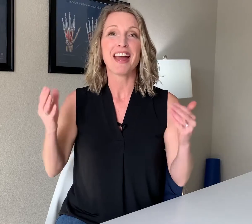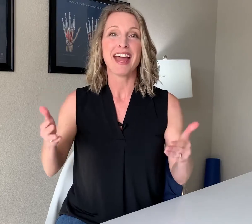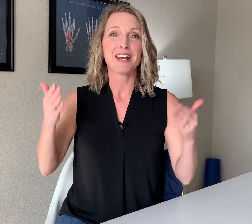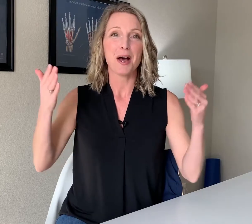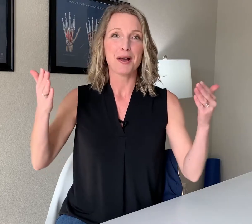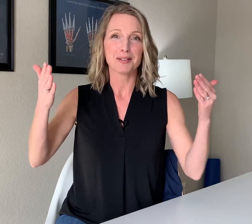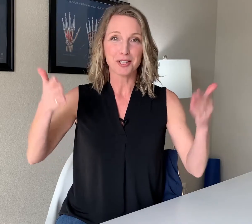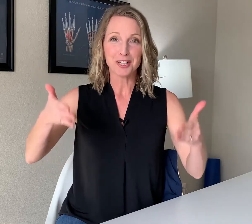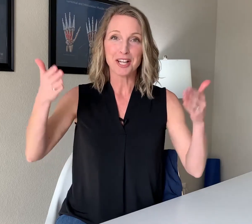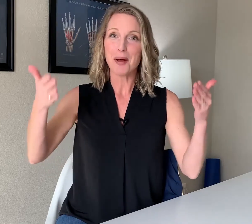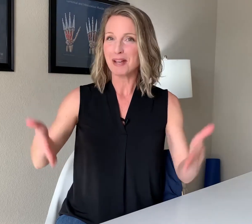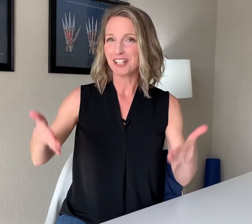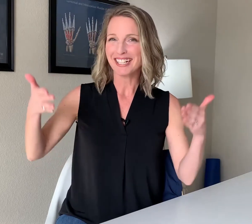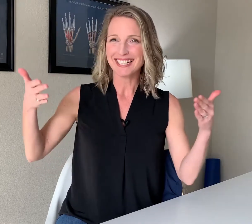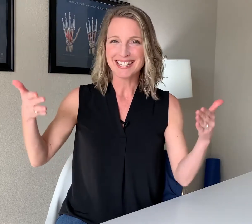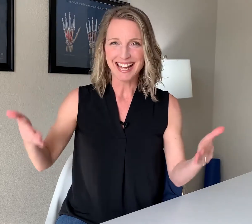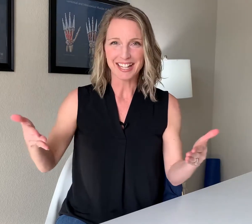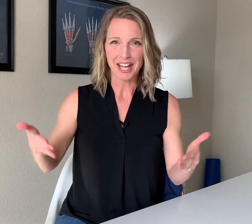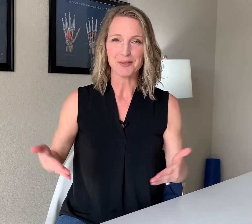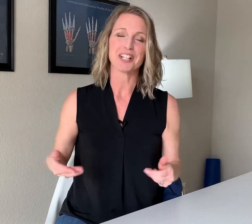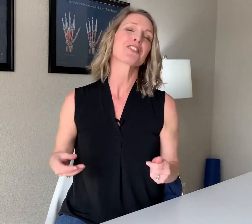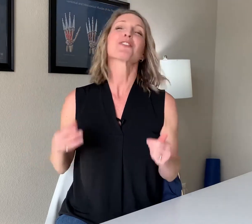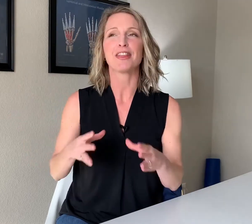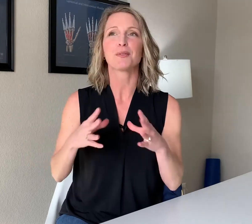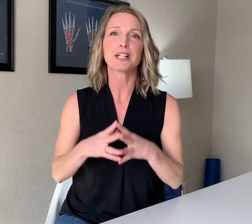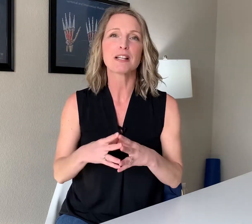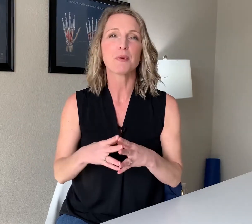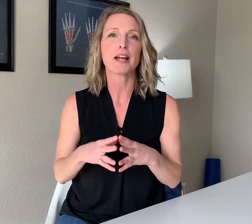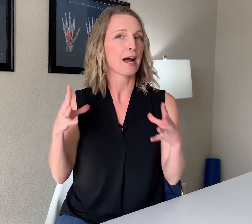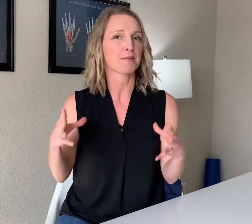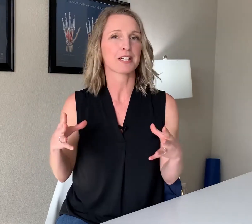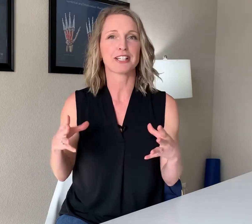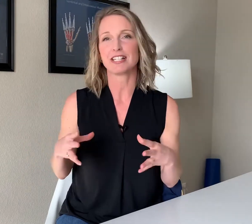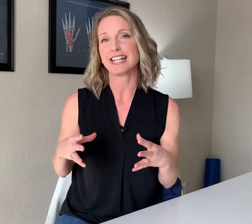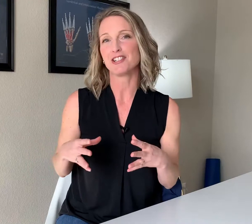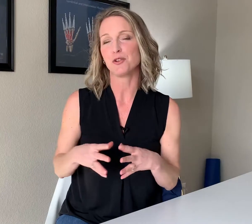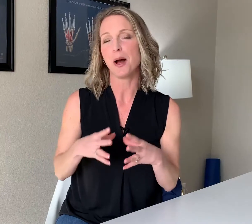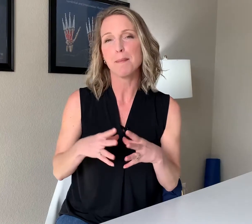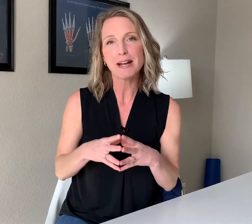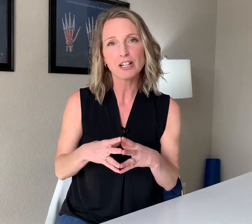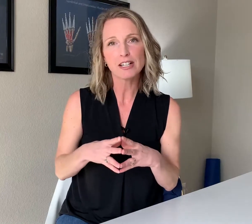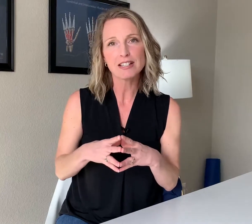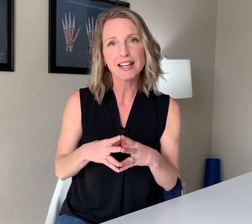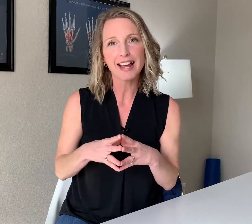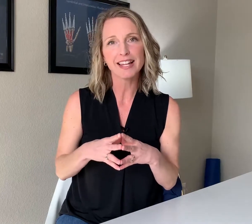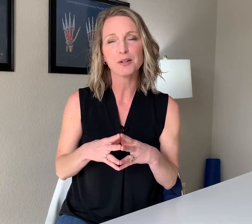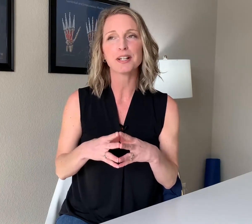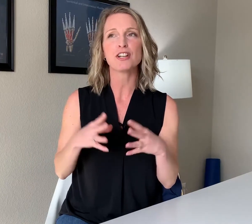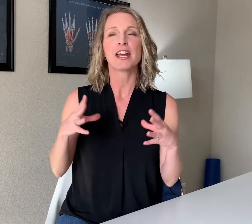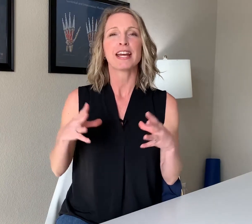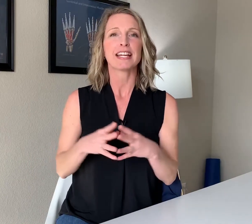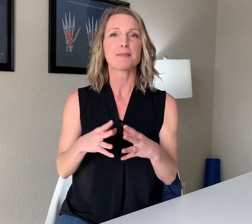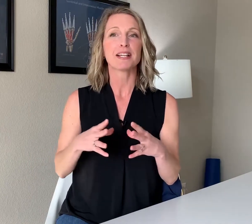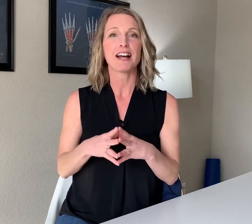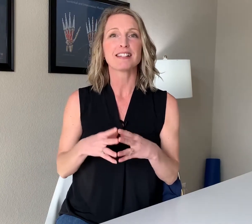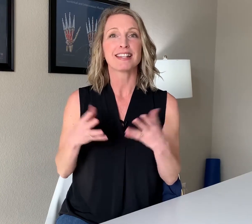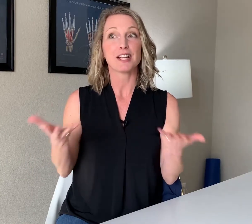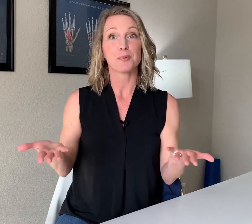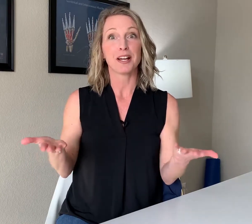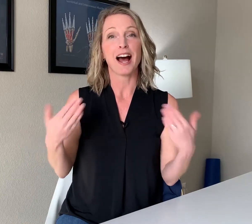than learning American Sign Language. And the reason why I'm going to teach you American Sign Language is because that's what I